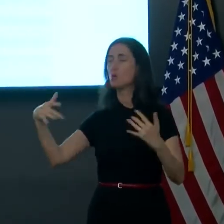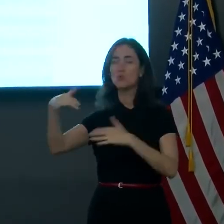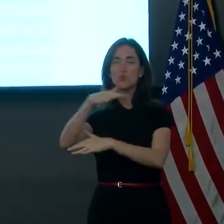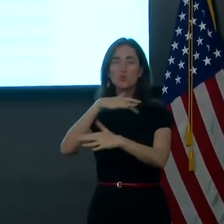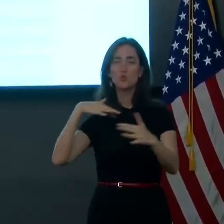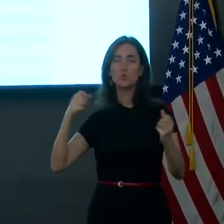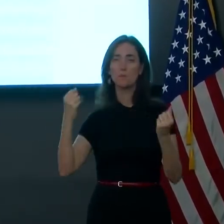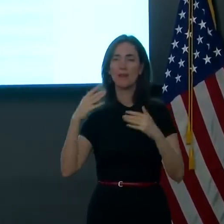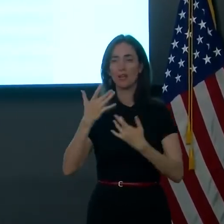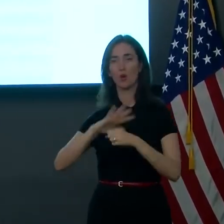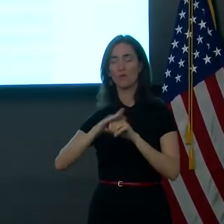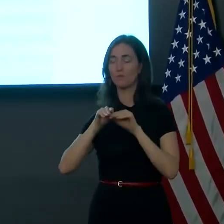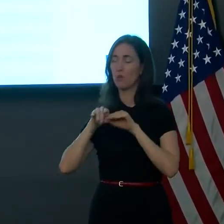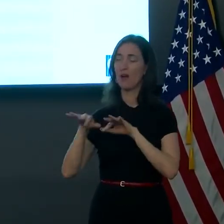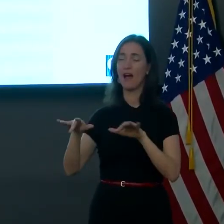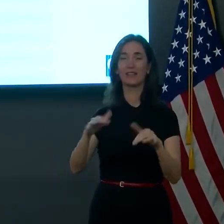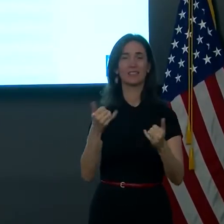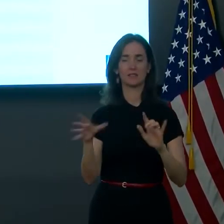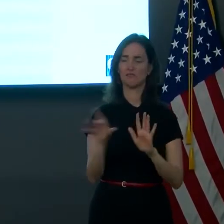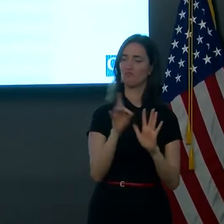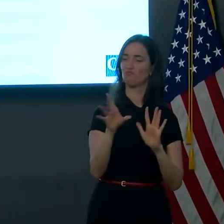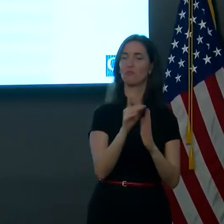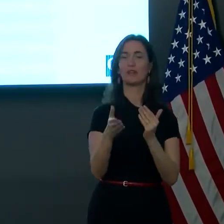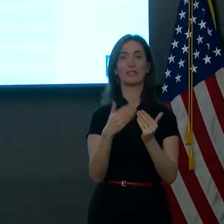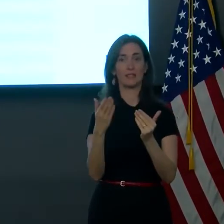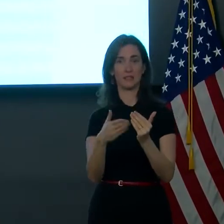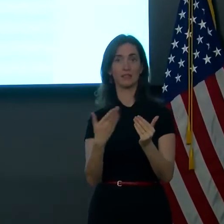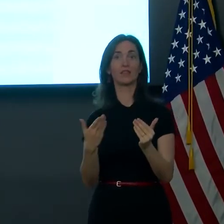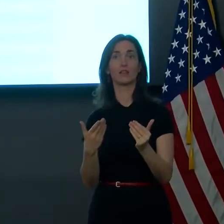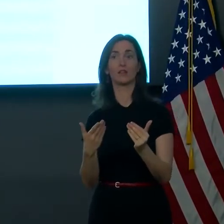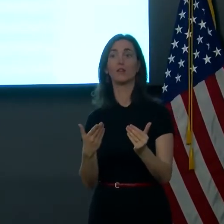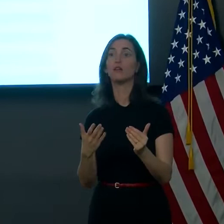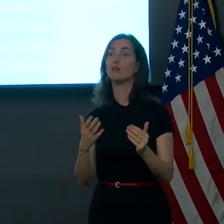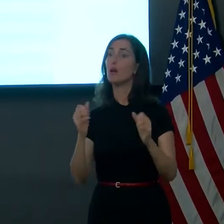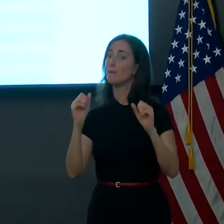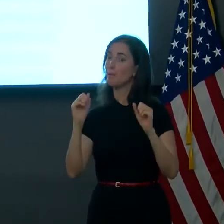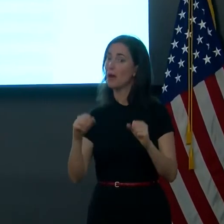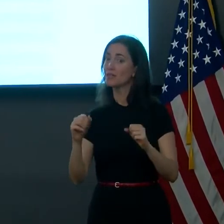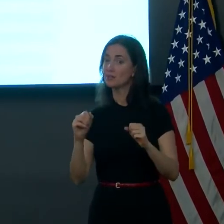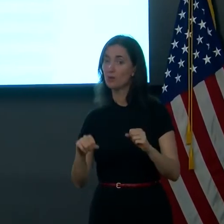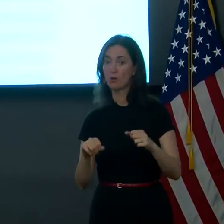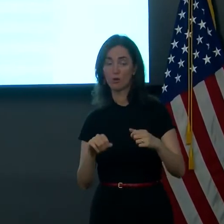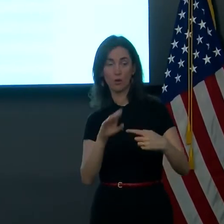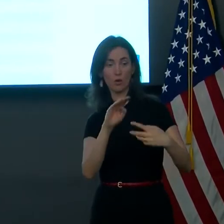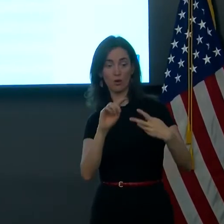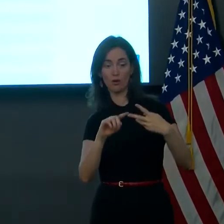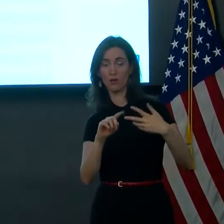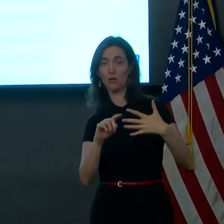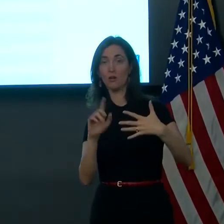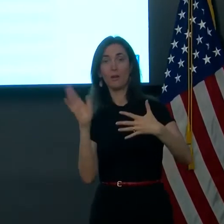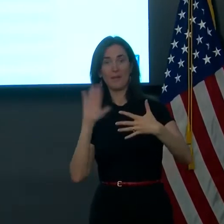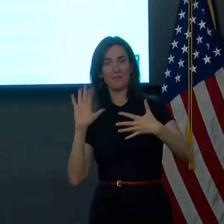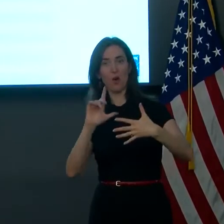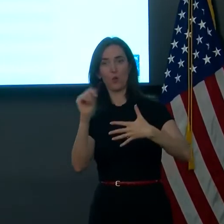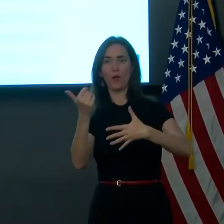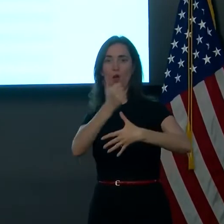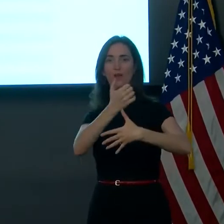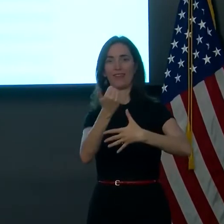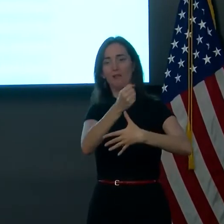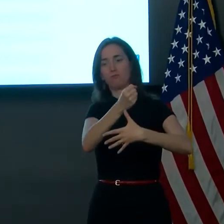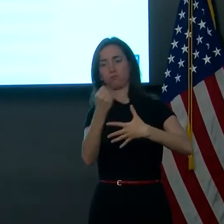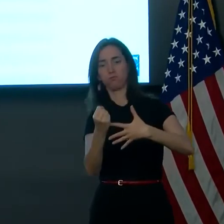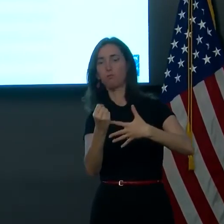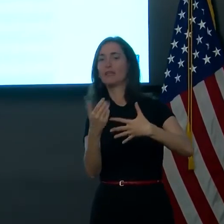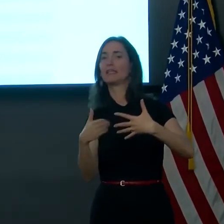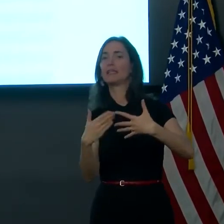or was. And it would not take very much for us to go back up to that #1 spot. And that's a big